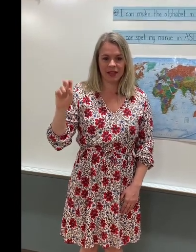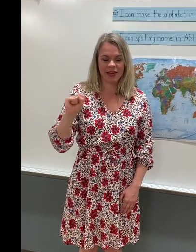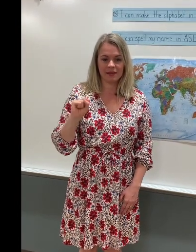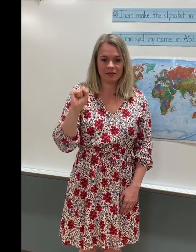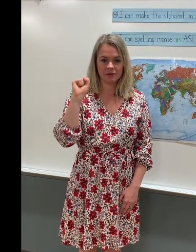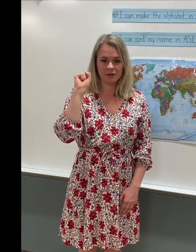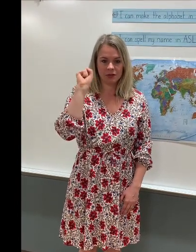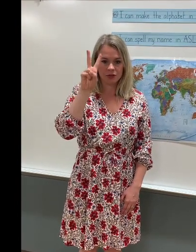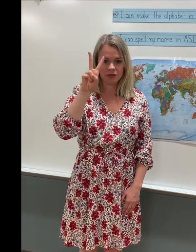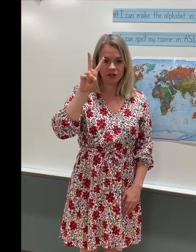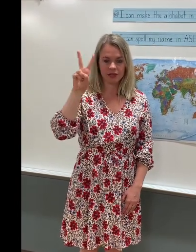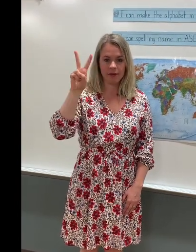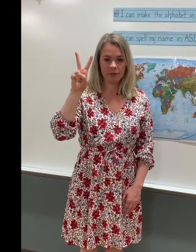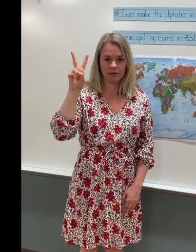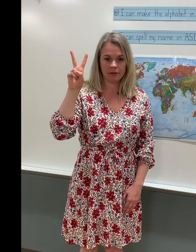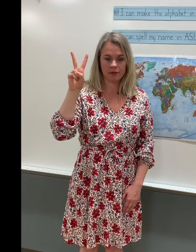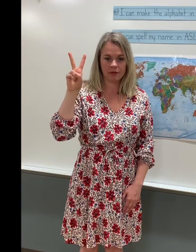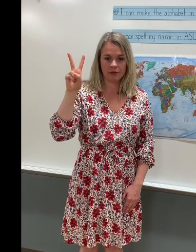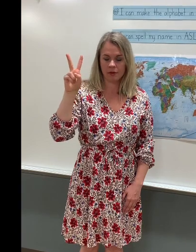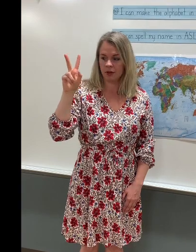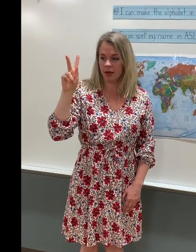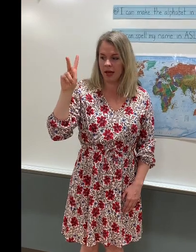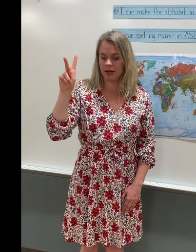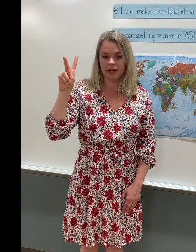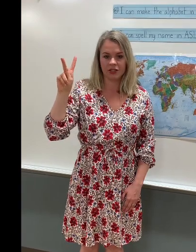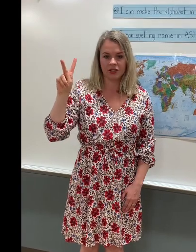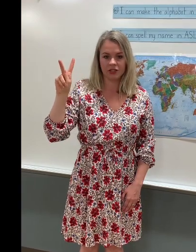Again, 2 fingers up, and touch.